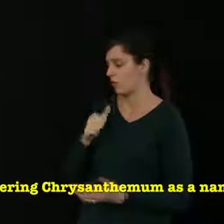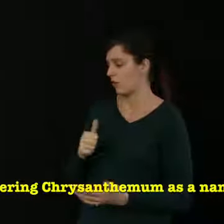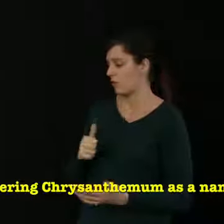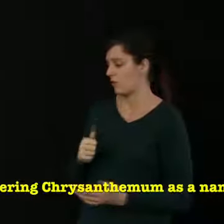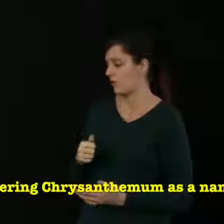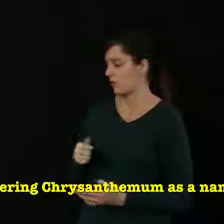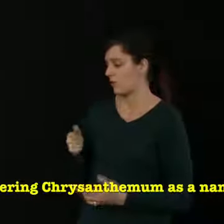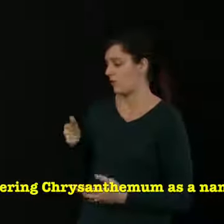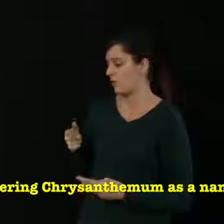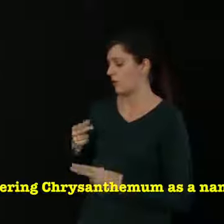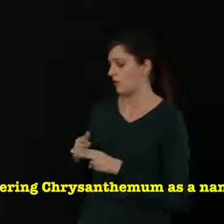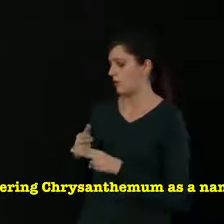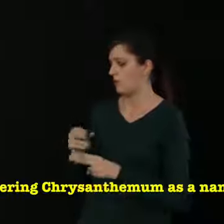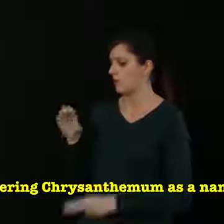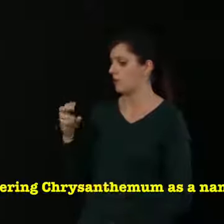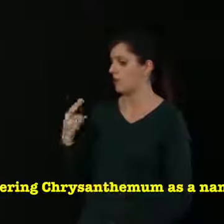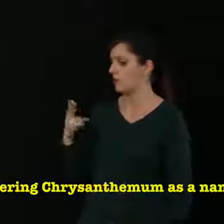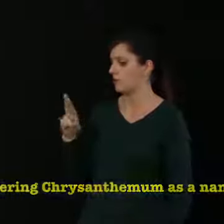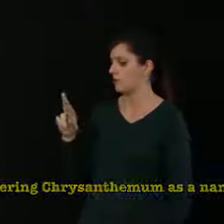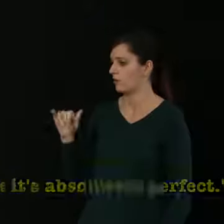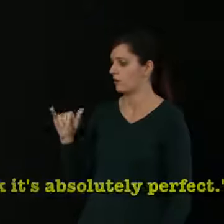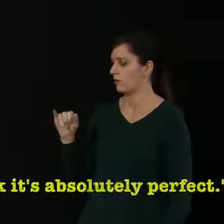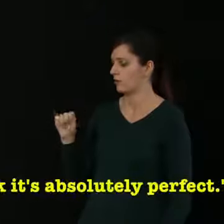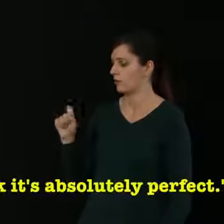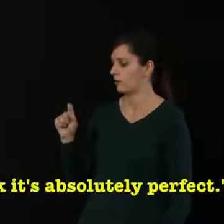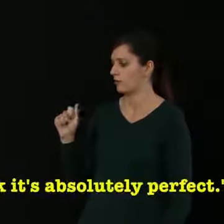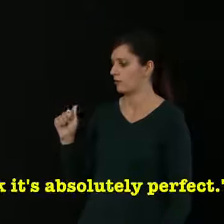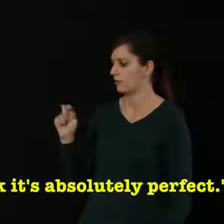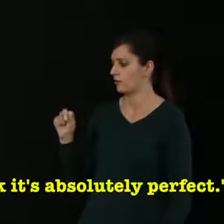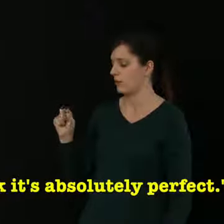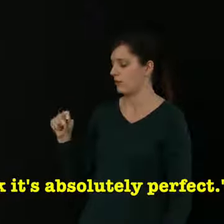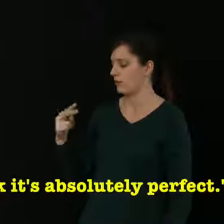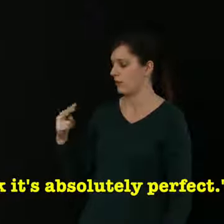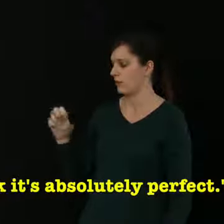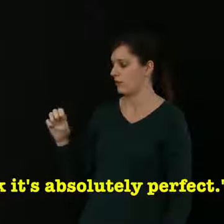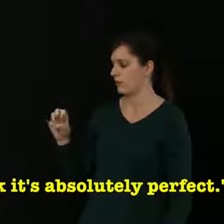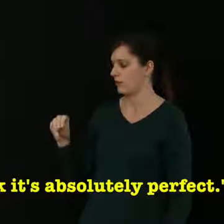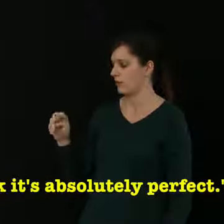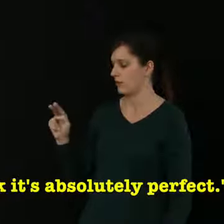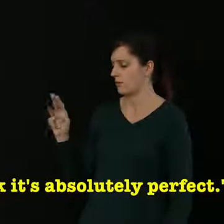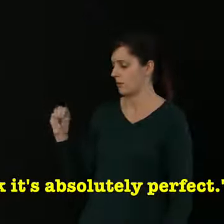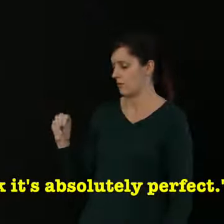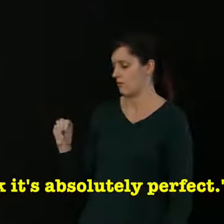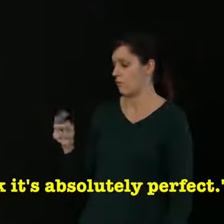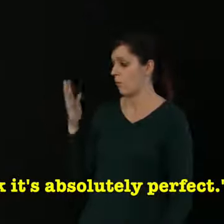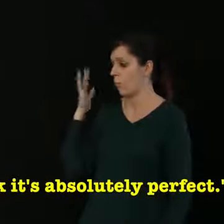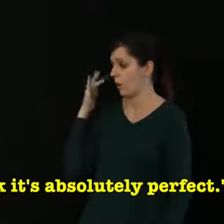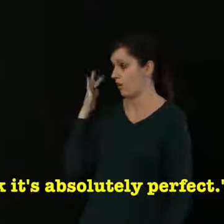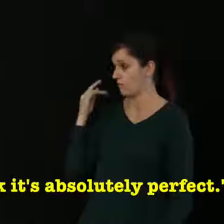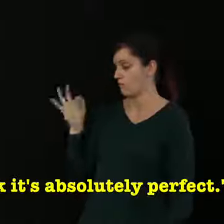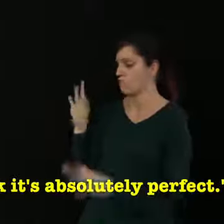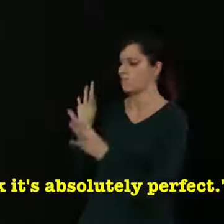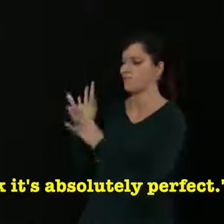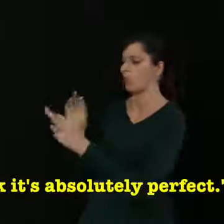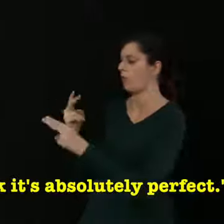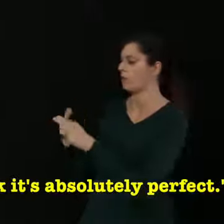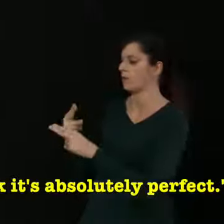considering Chrysanthemum as a name. I think it's absolutely